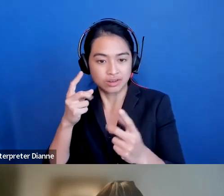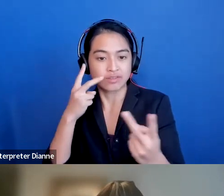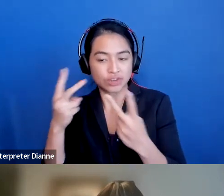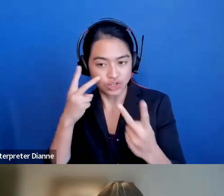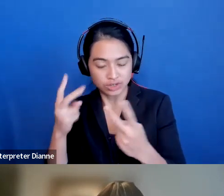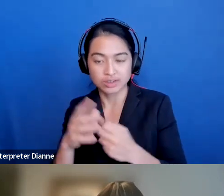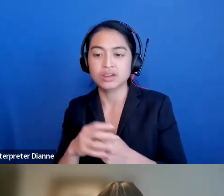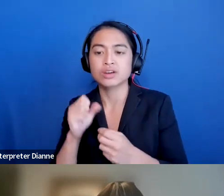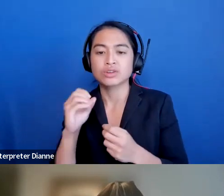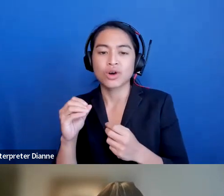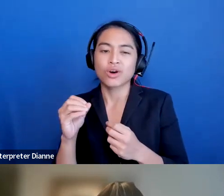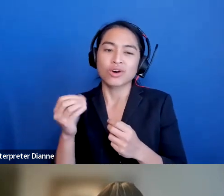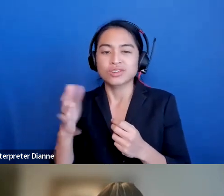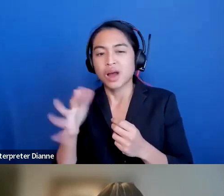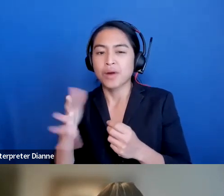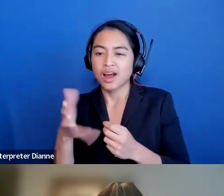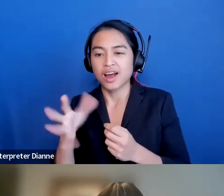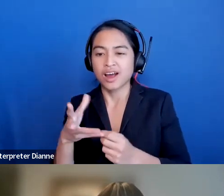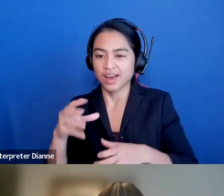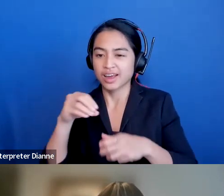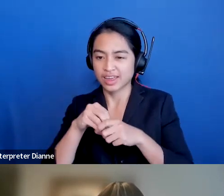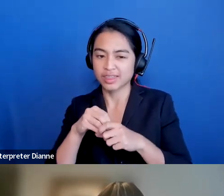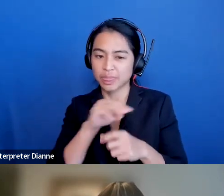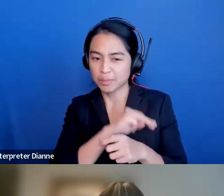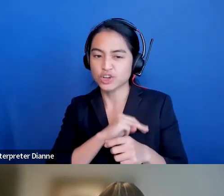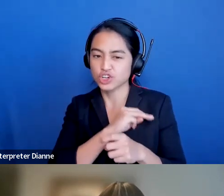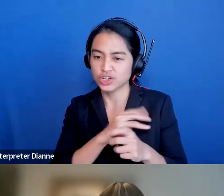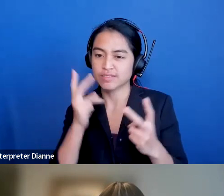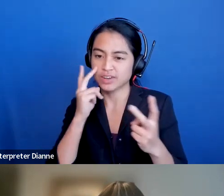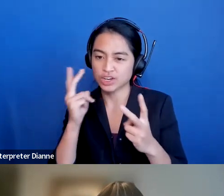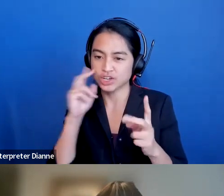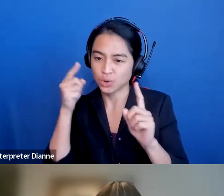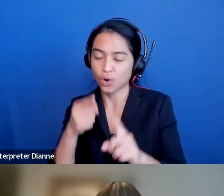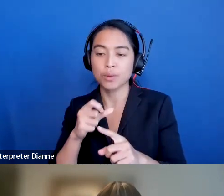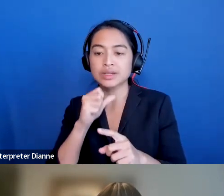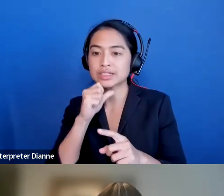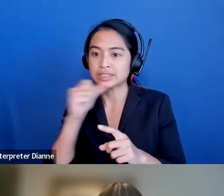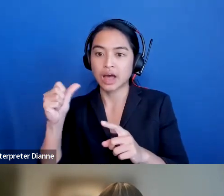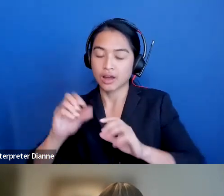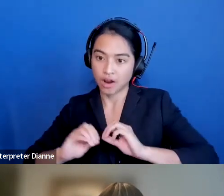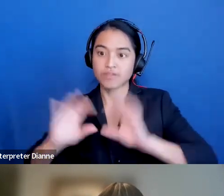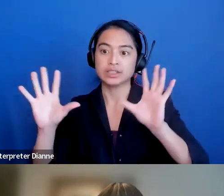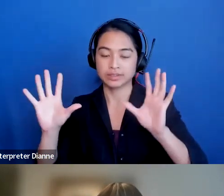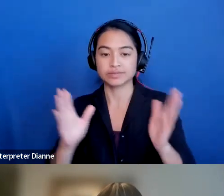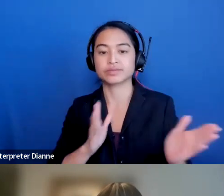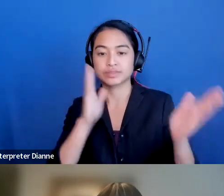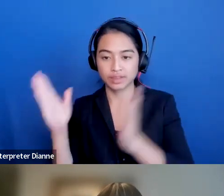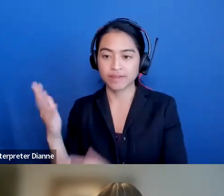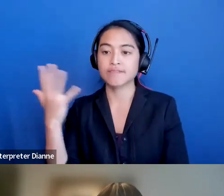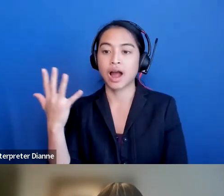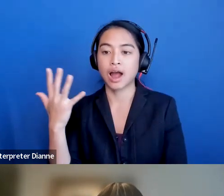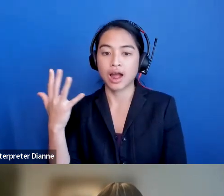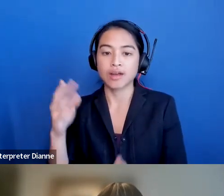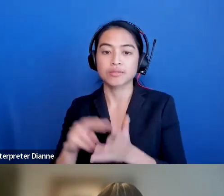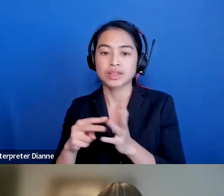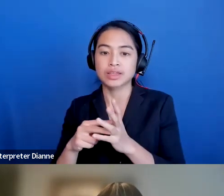there's some there in the mission, value, and goals, but it's not prominent. And then a 5 would be the value